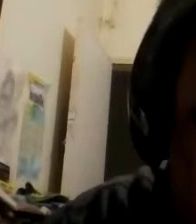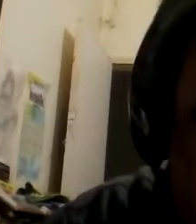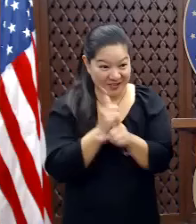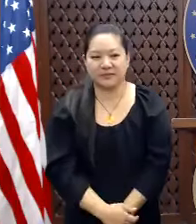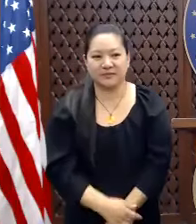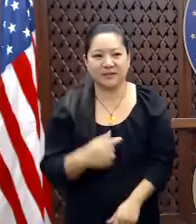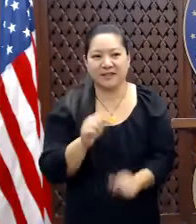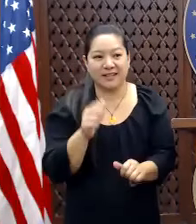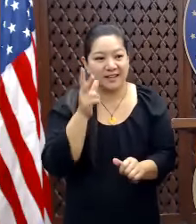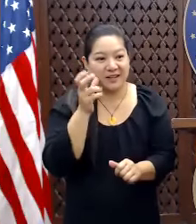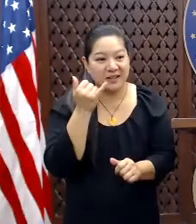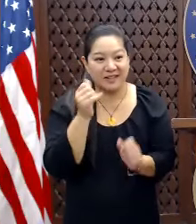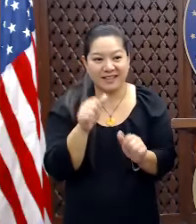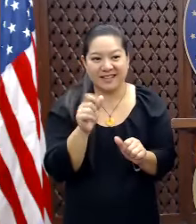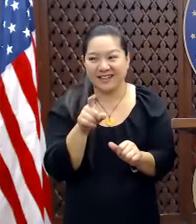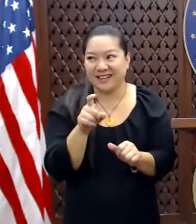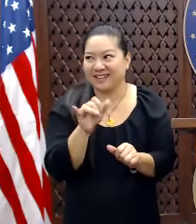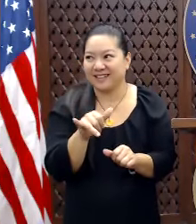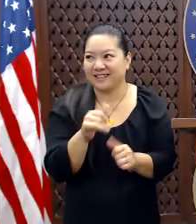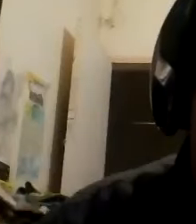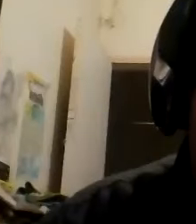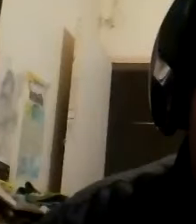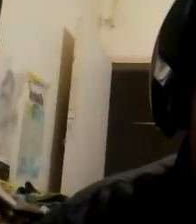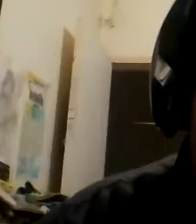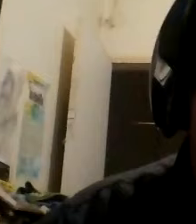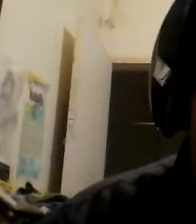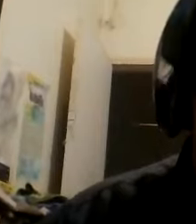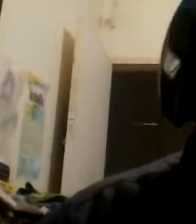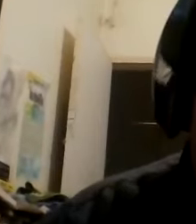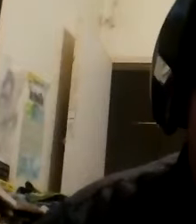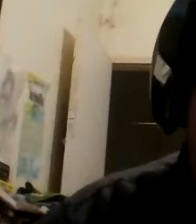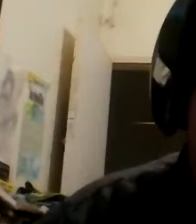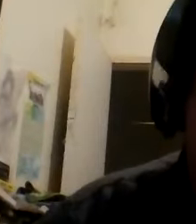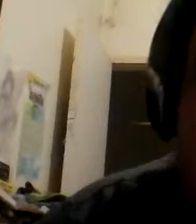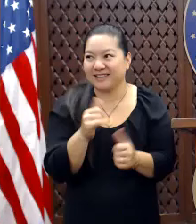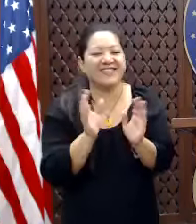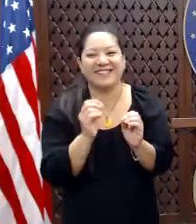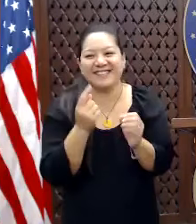We can hear you if you want to just ask it. Okay, so what's the department? Okay, never mind.